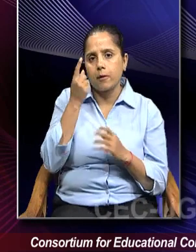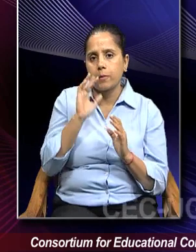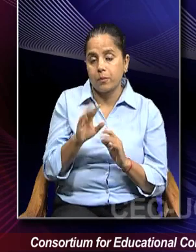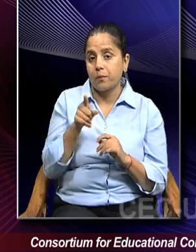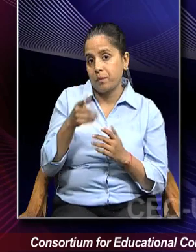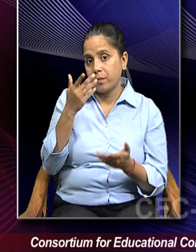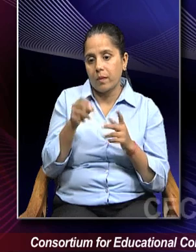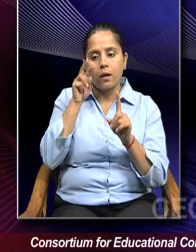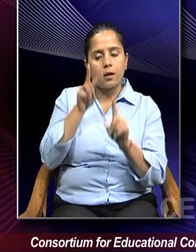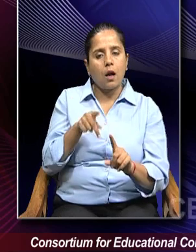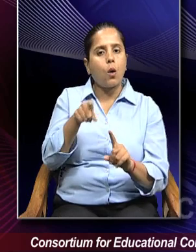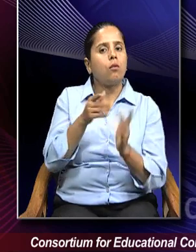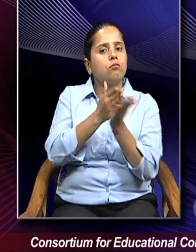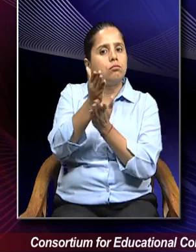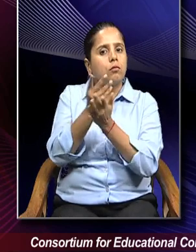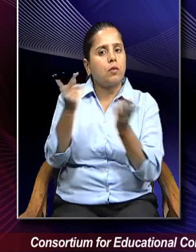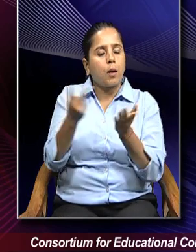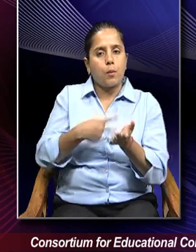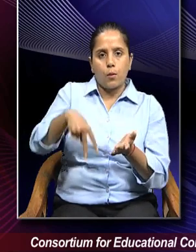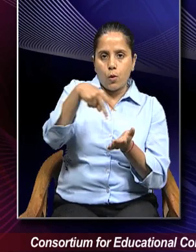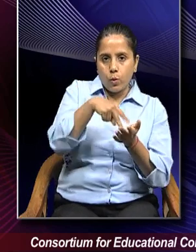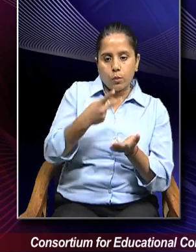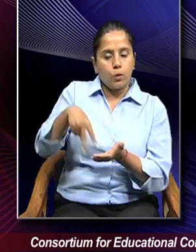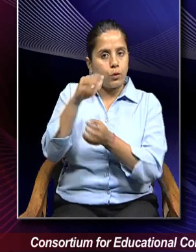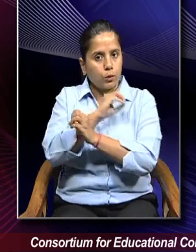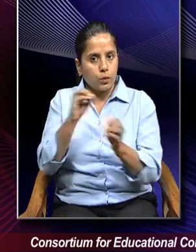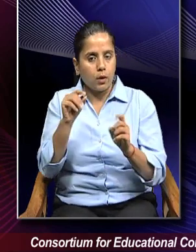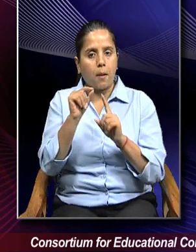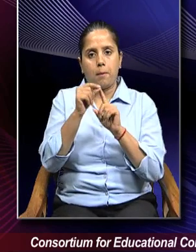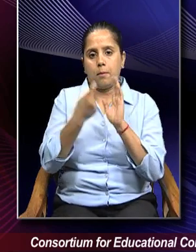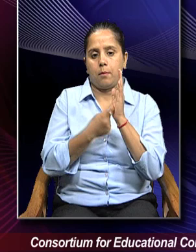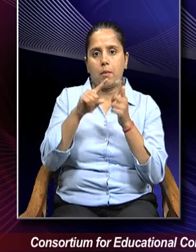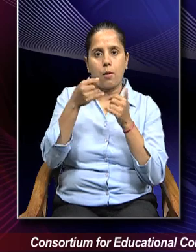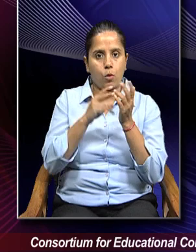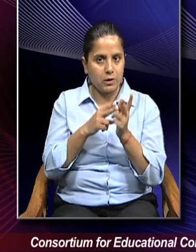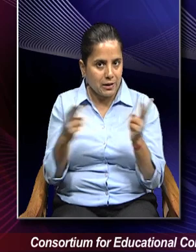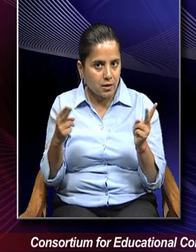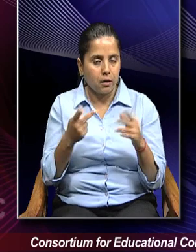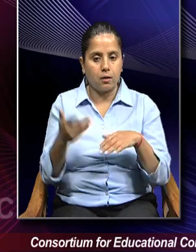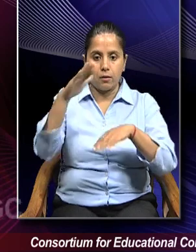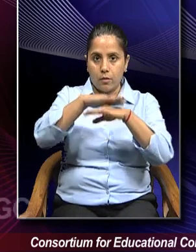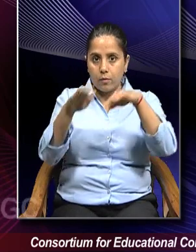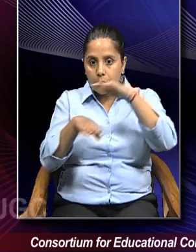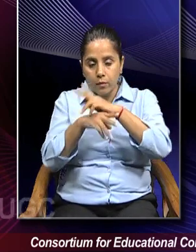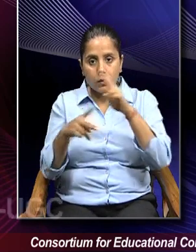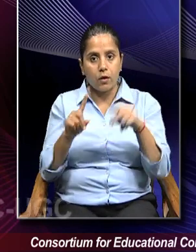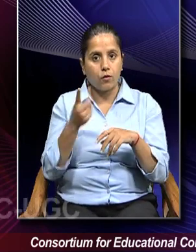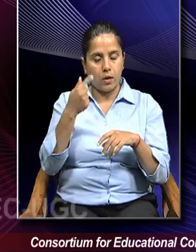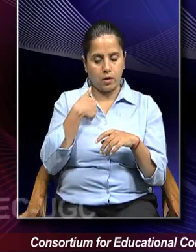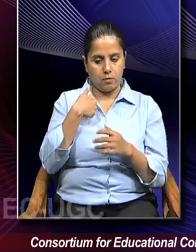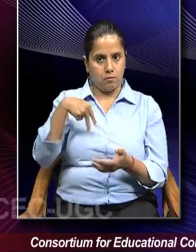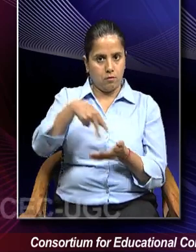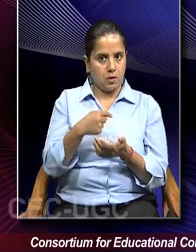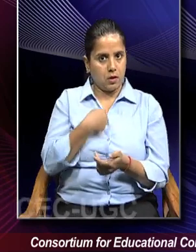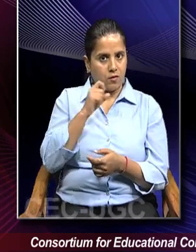can be viewed as a methodology of position, opposition, proposition. We call it, we have to go for first positioning ourselves, we have